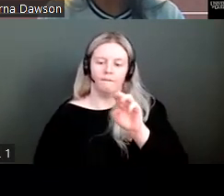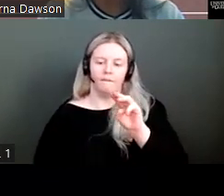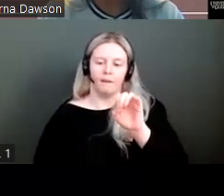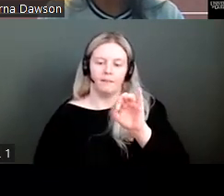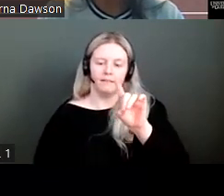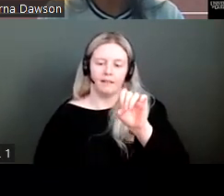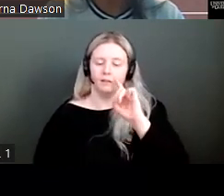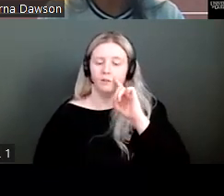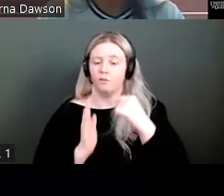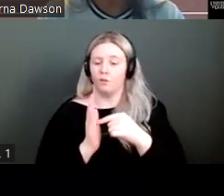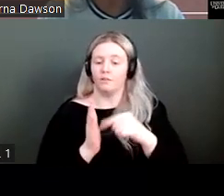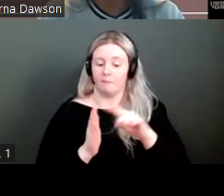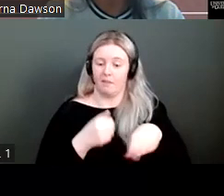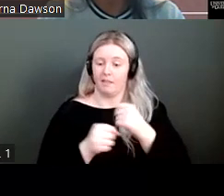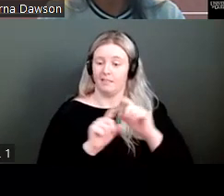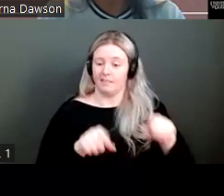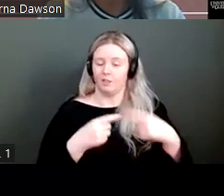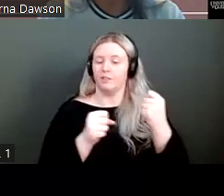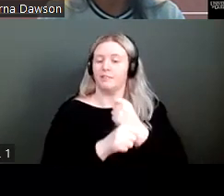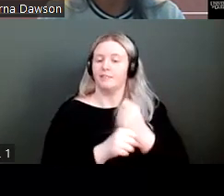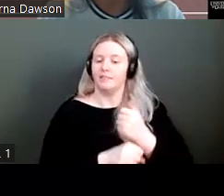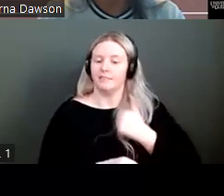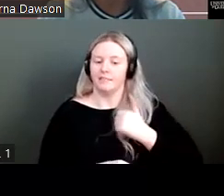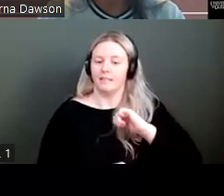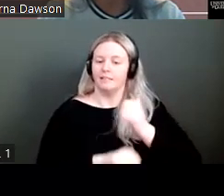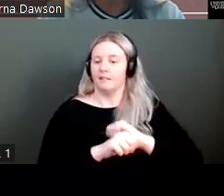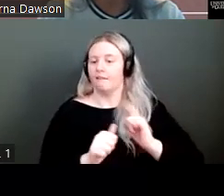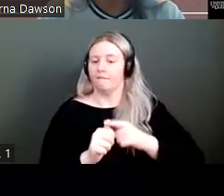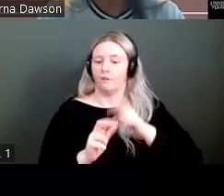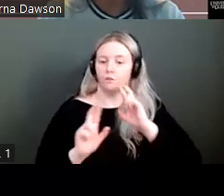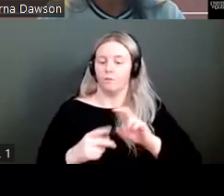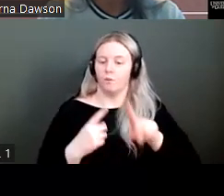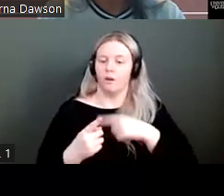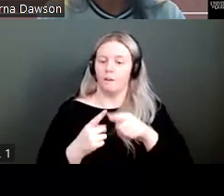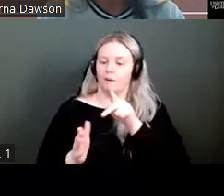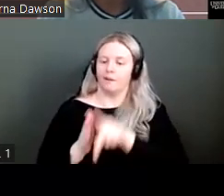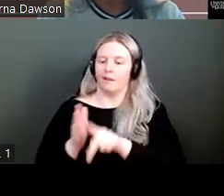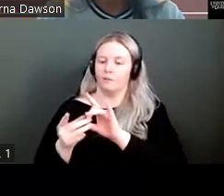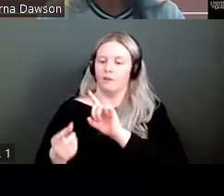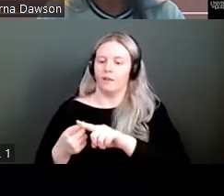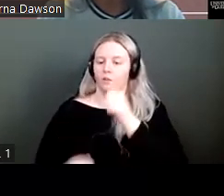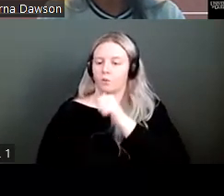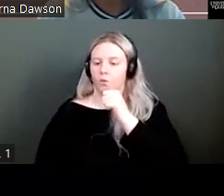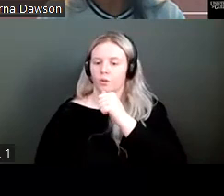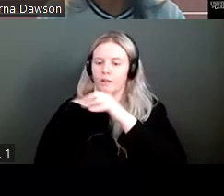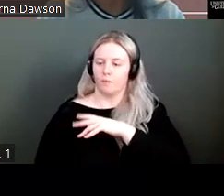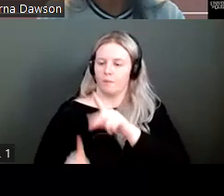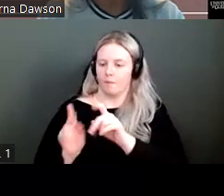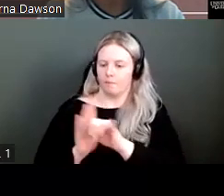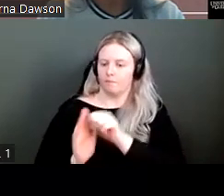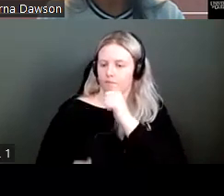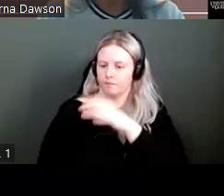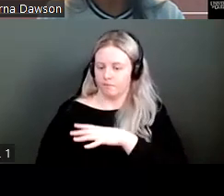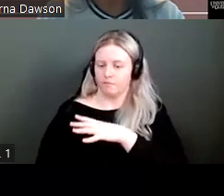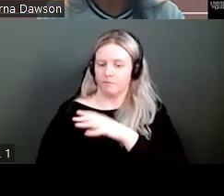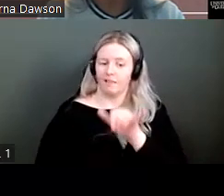Statistics Canada released its first report on gender-related homicides of women and girls. And while the data are limited, they align with patterns